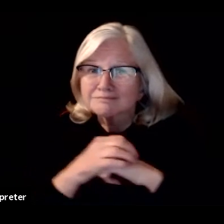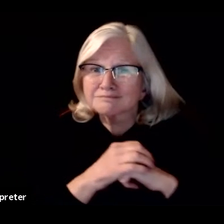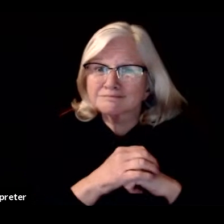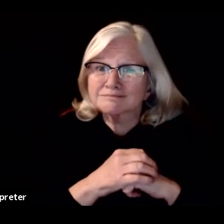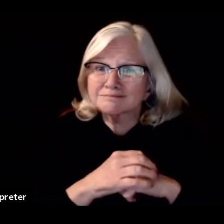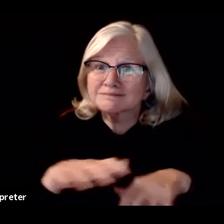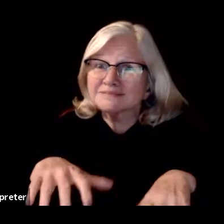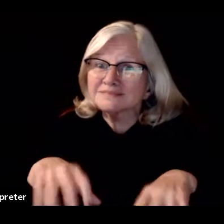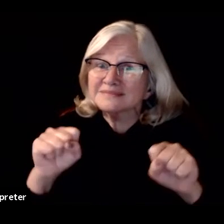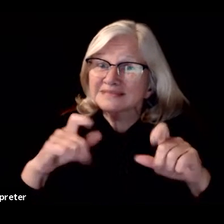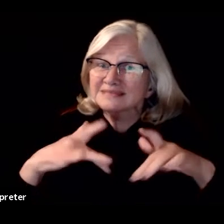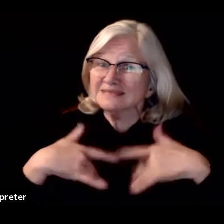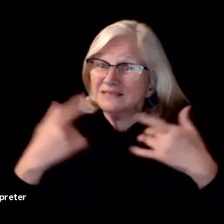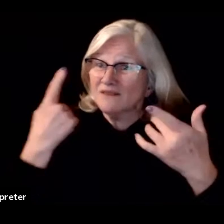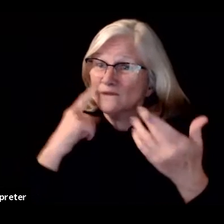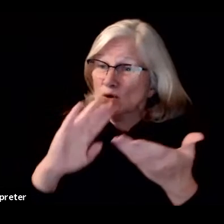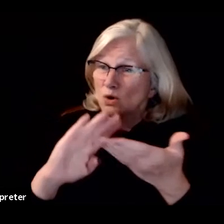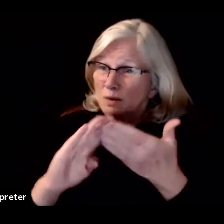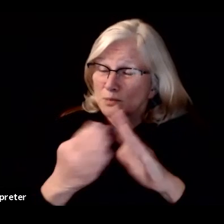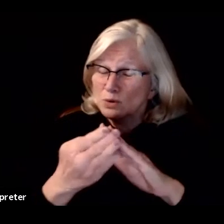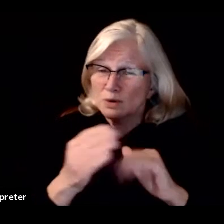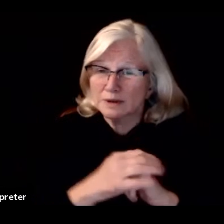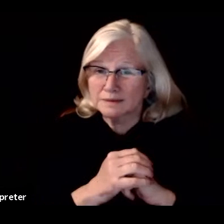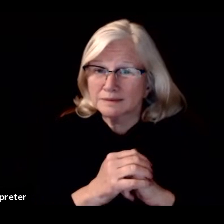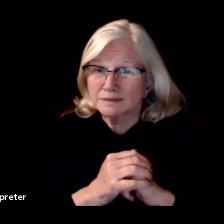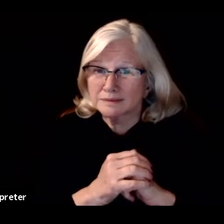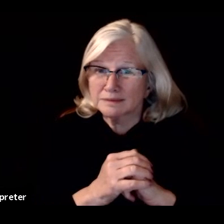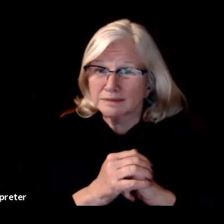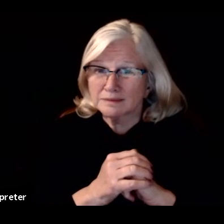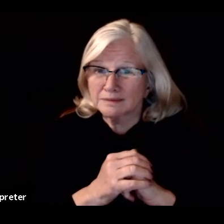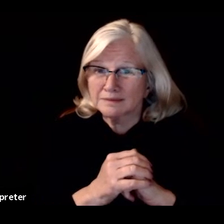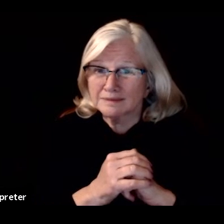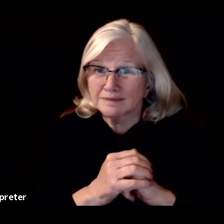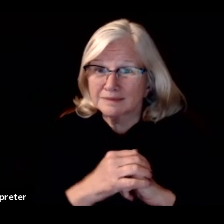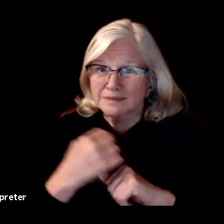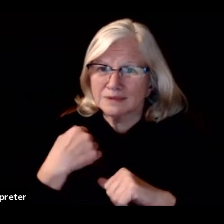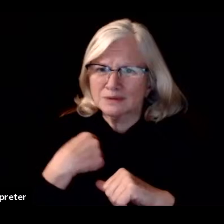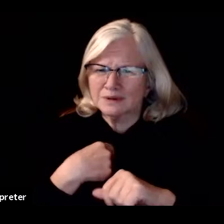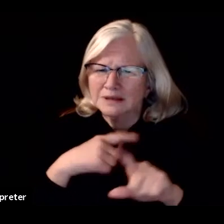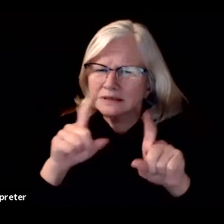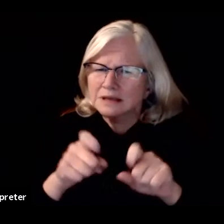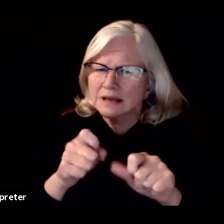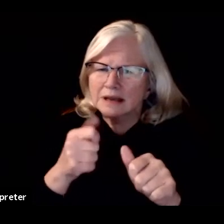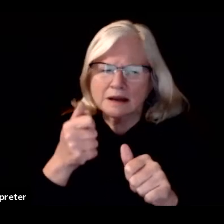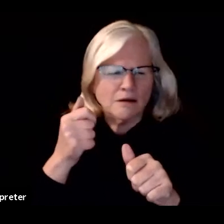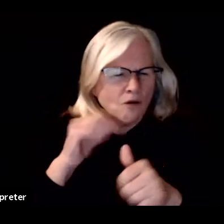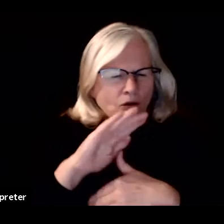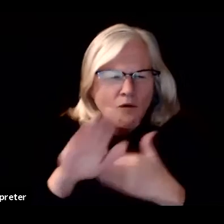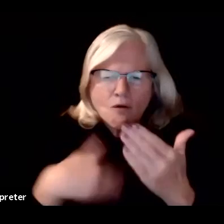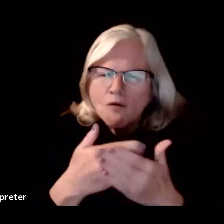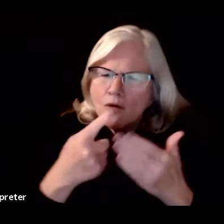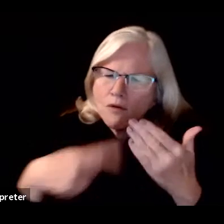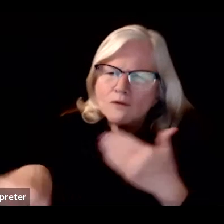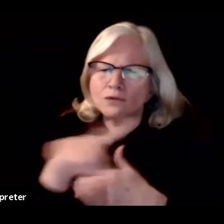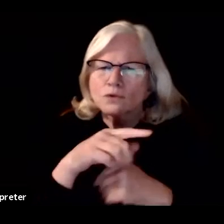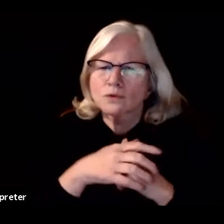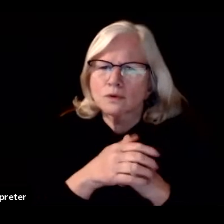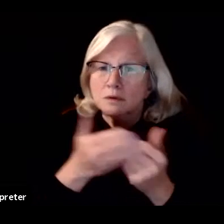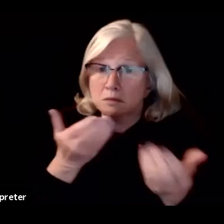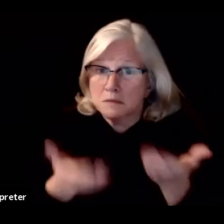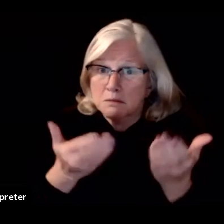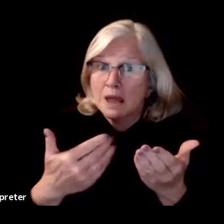are asymptomatic. We've tried to make it easier to get testing without health insurance being a